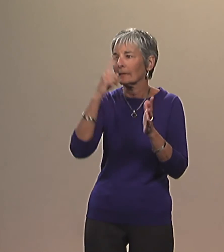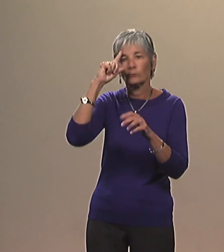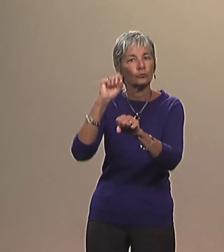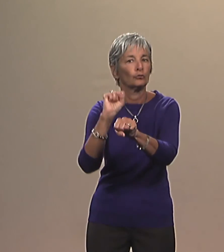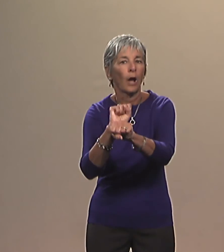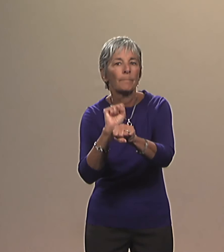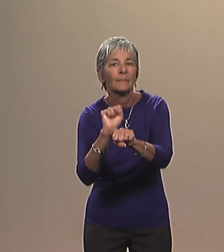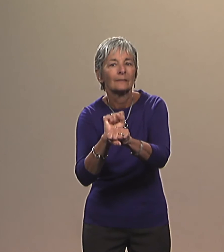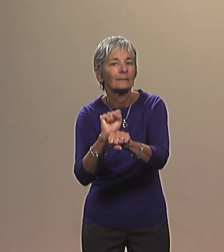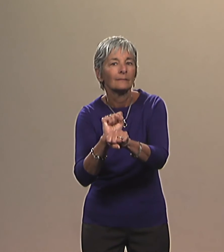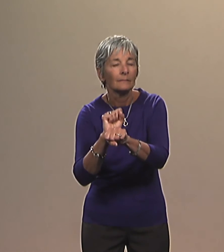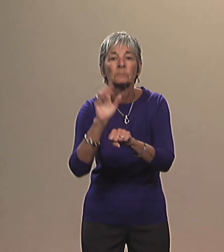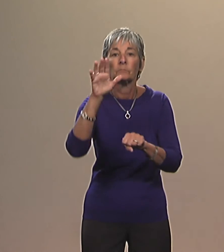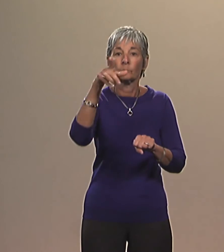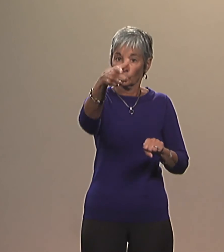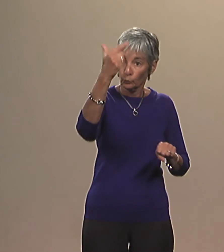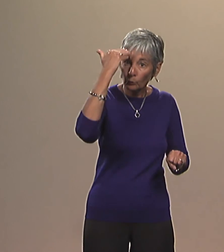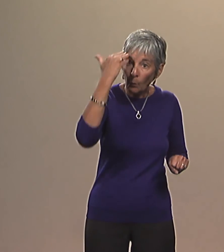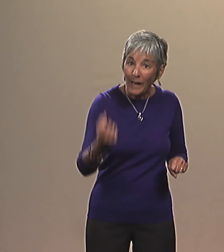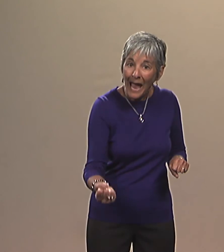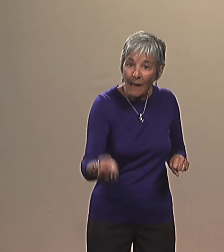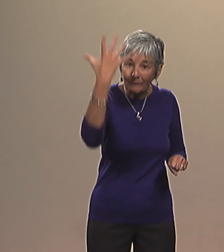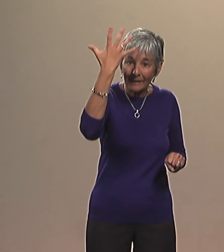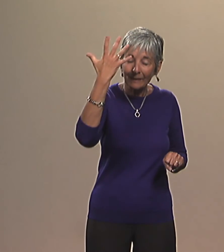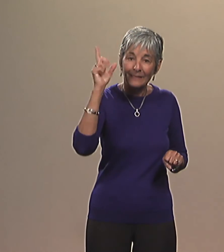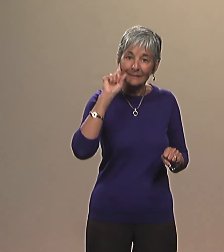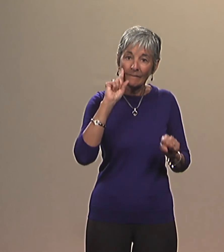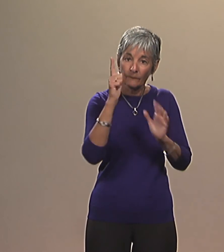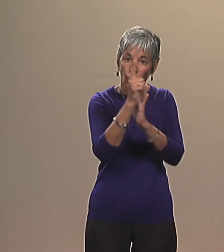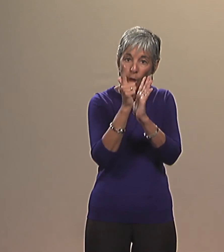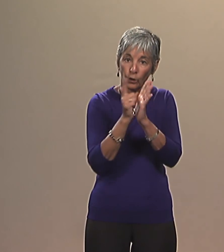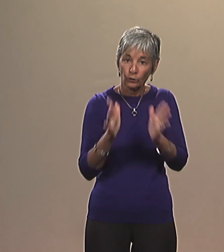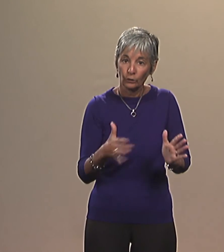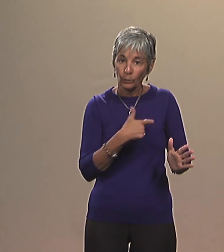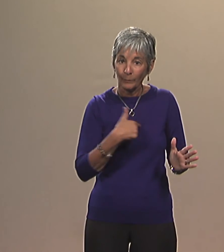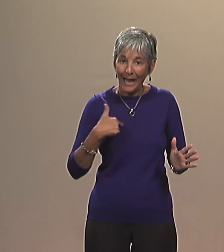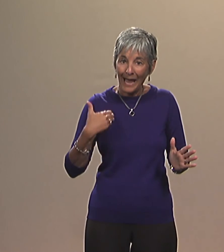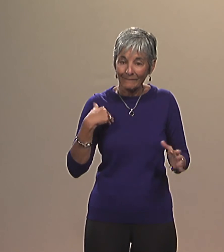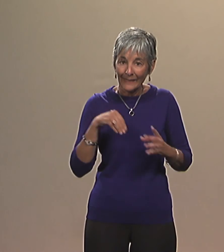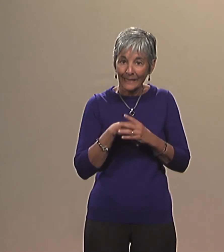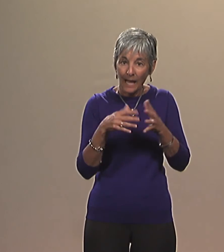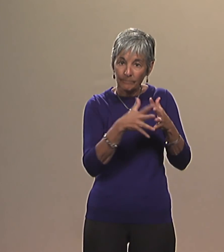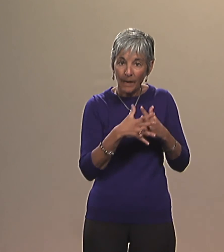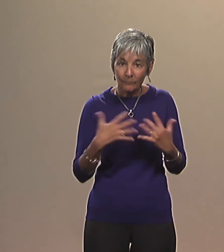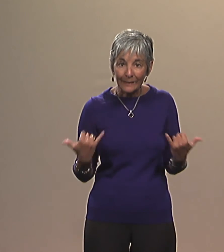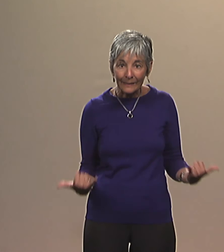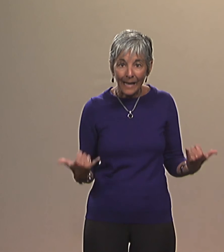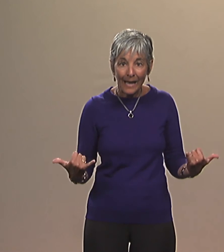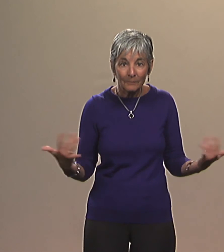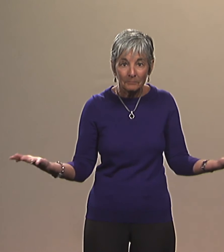You know, often we are asked about jobs. How many deaf lawyers do we have in the US? Take a guess.